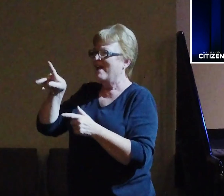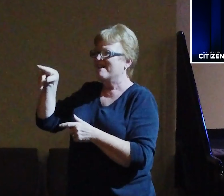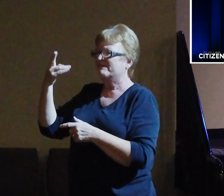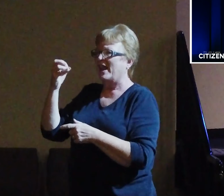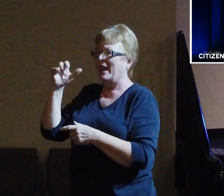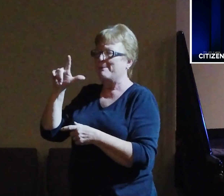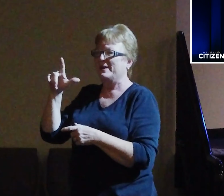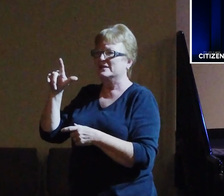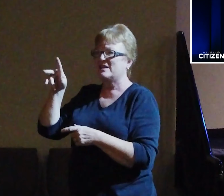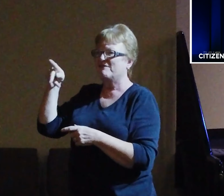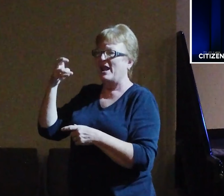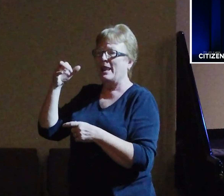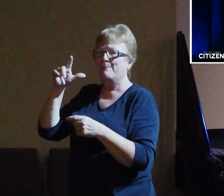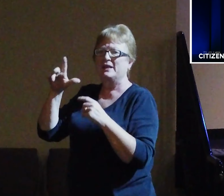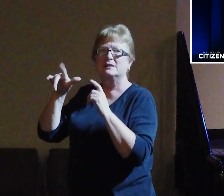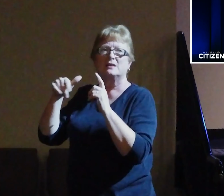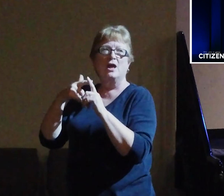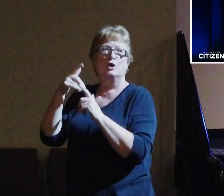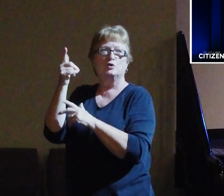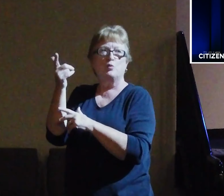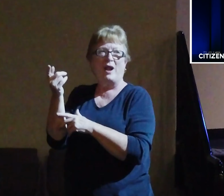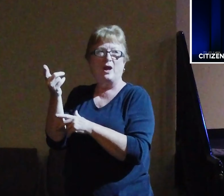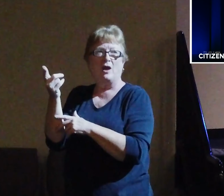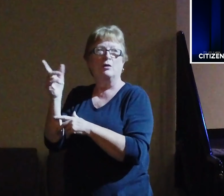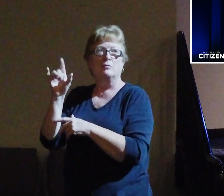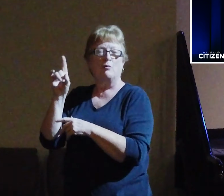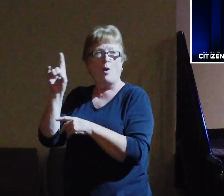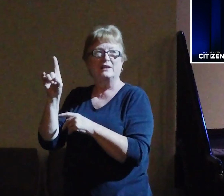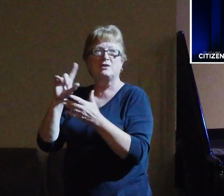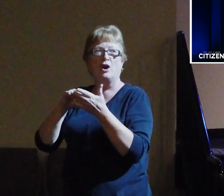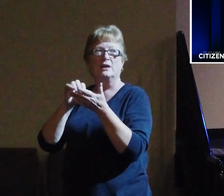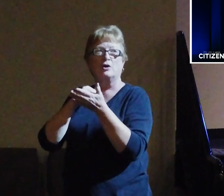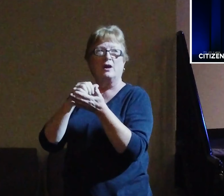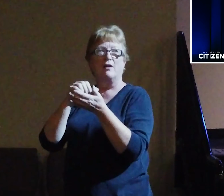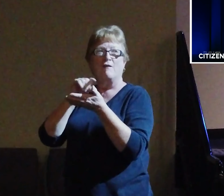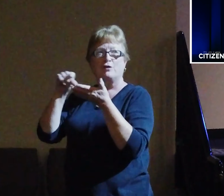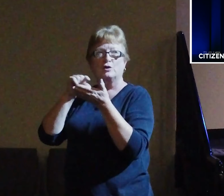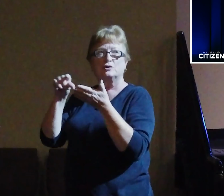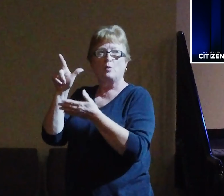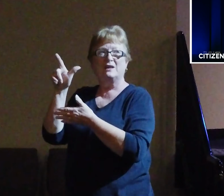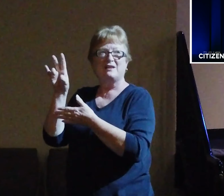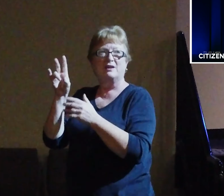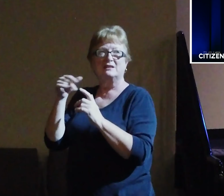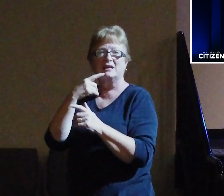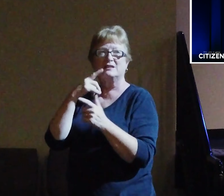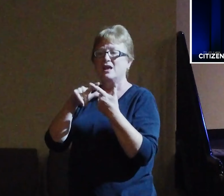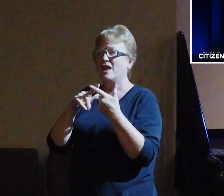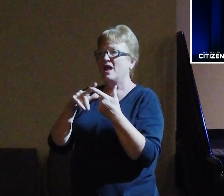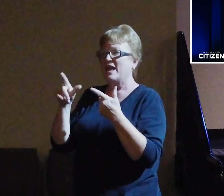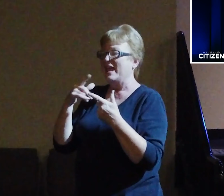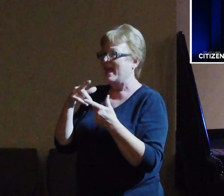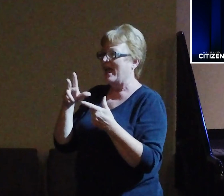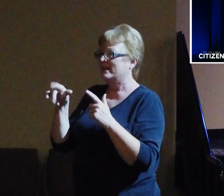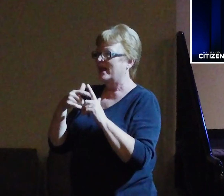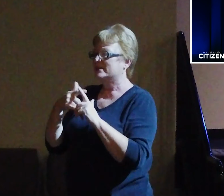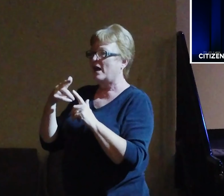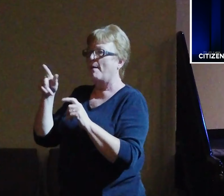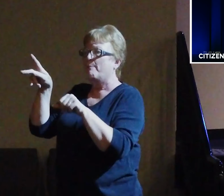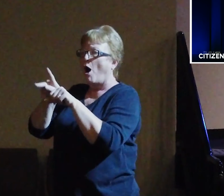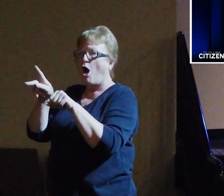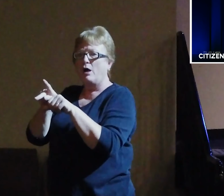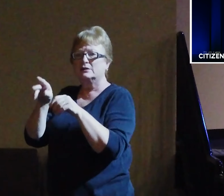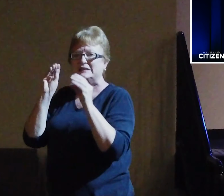27 to 30, because it addresses this question for us. It's the apostle Paul speaking to the church in Philippi. So